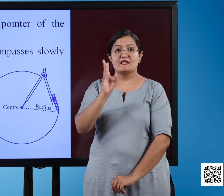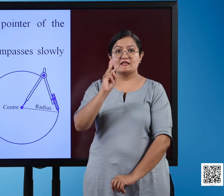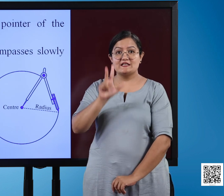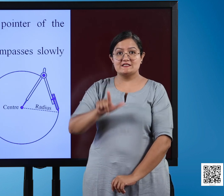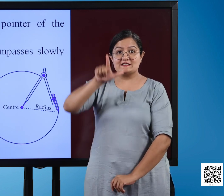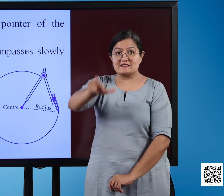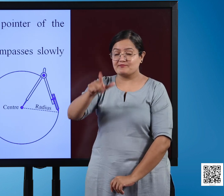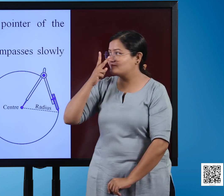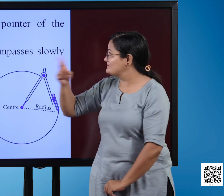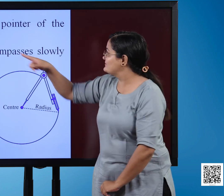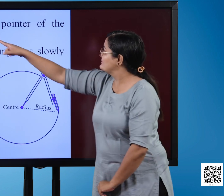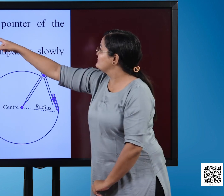Step 3.